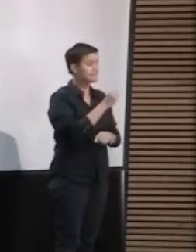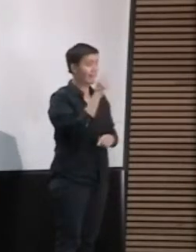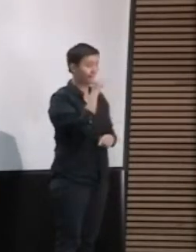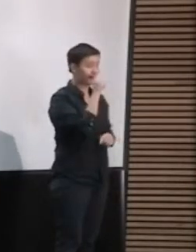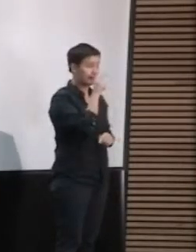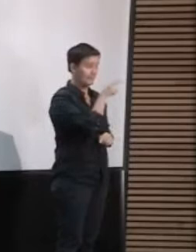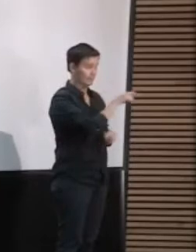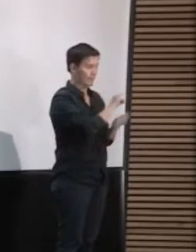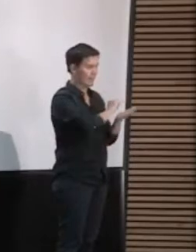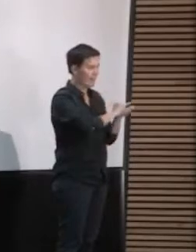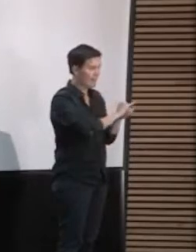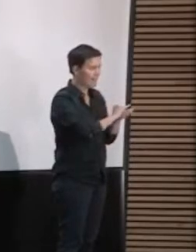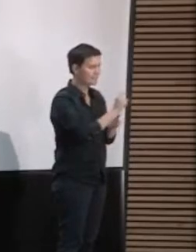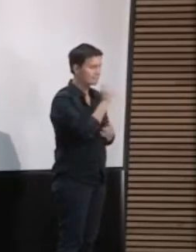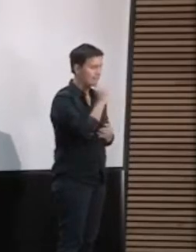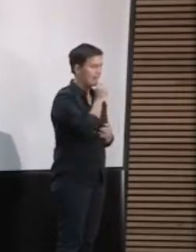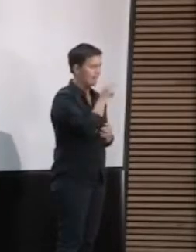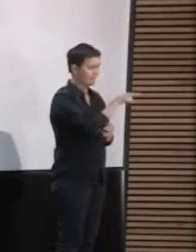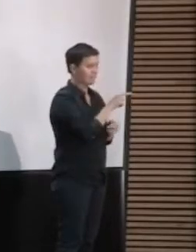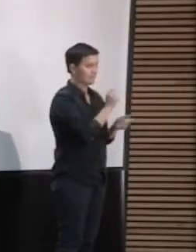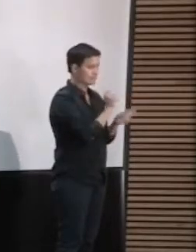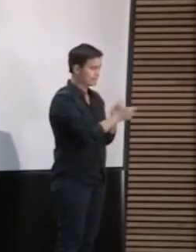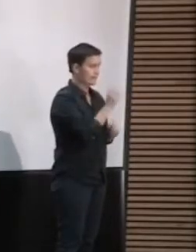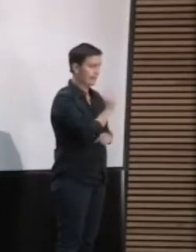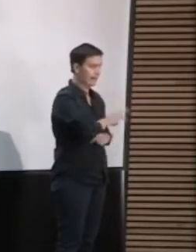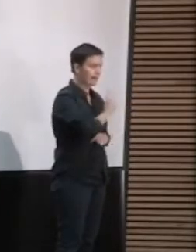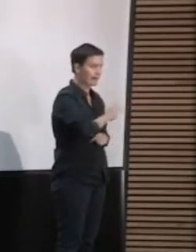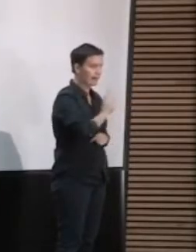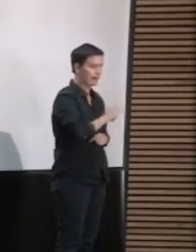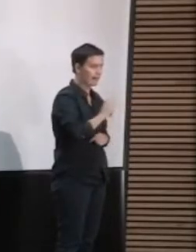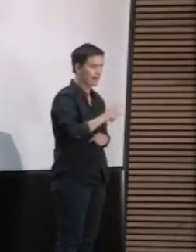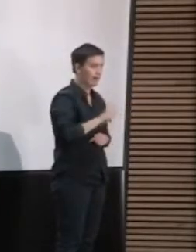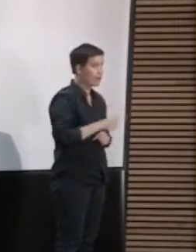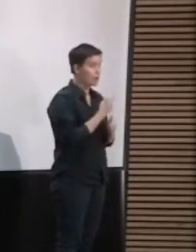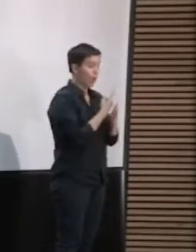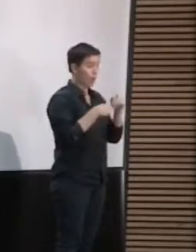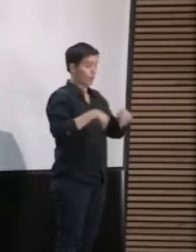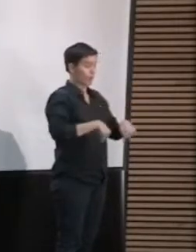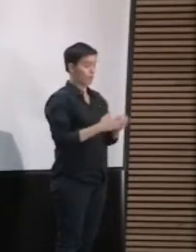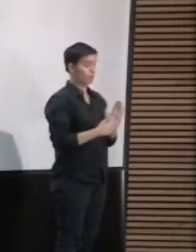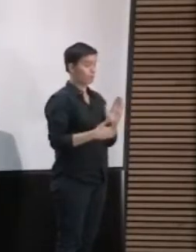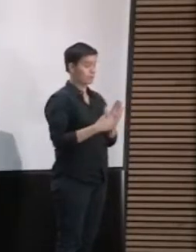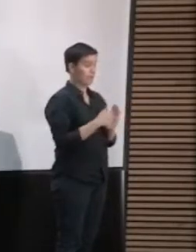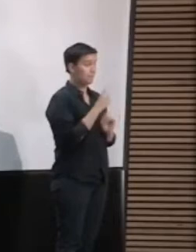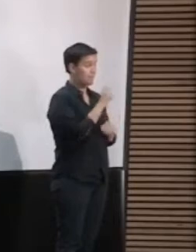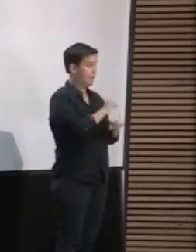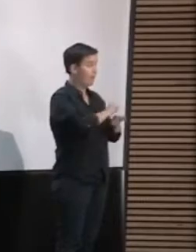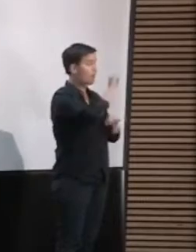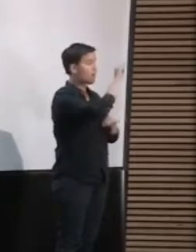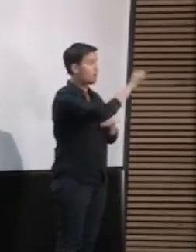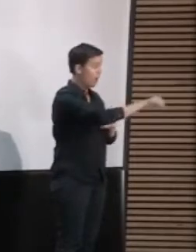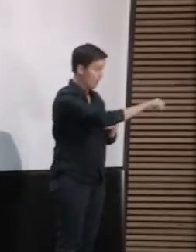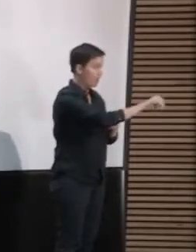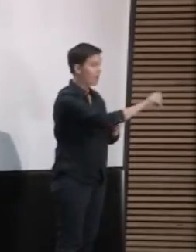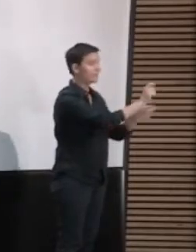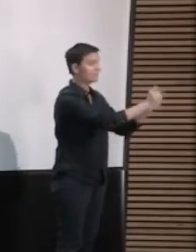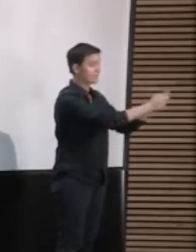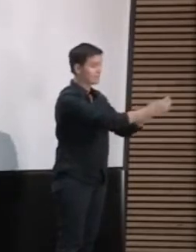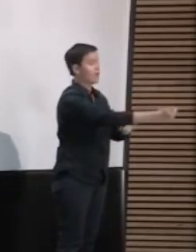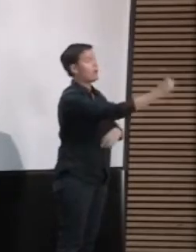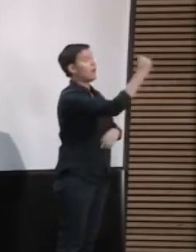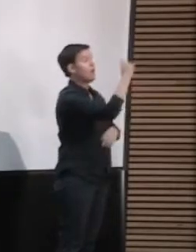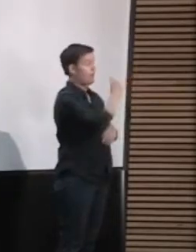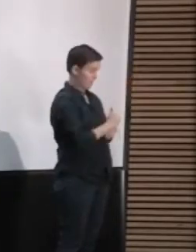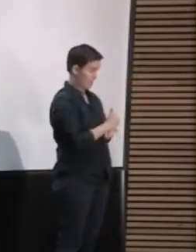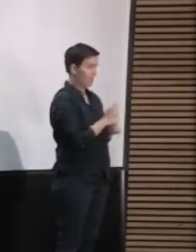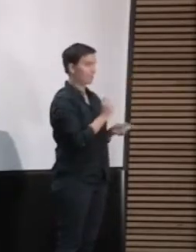significant numbers of time in their journeys as part of regimes, not just in New Zealand, but in their destinations and return routes as well. Private